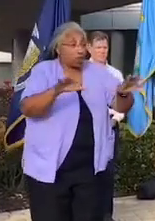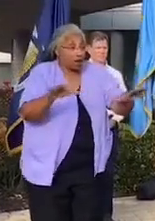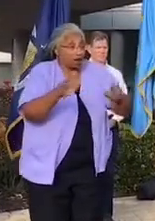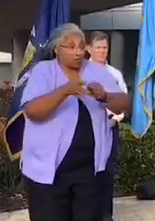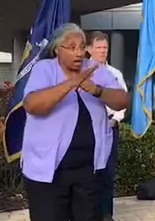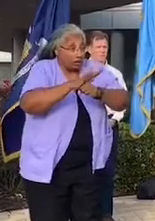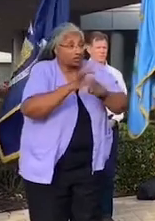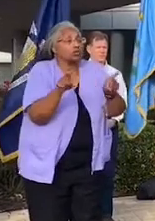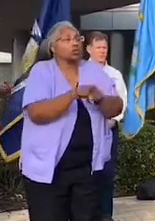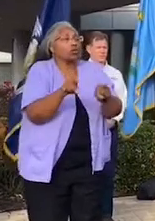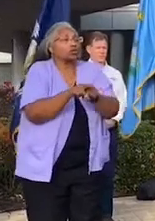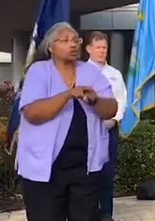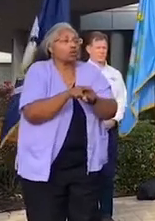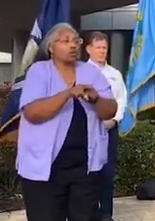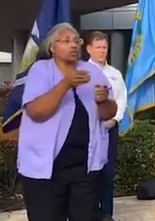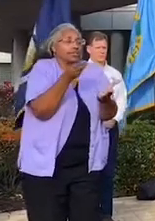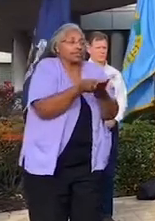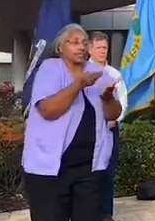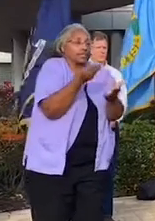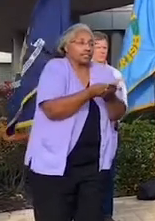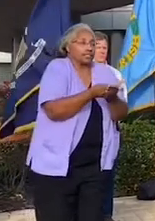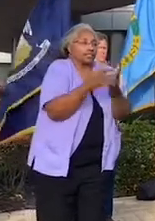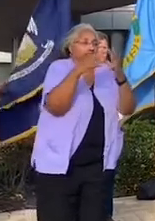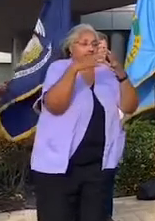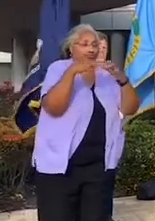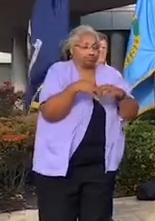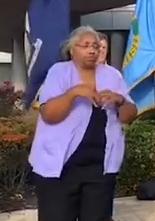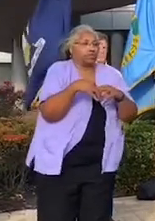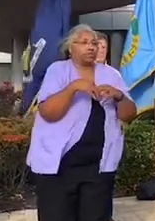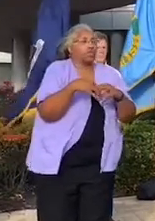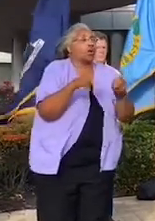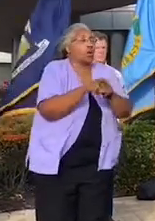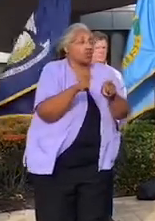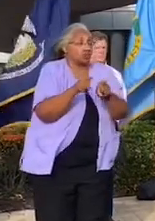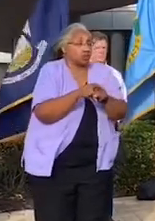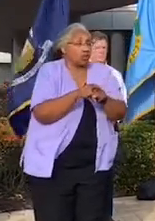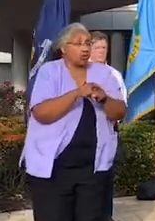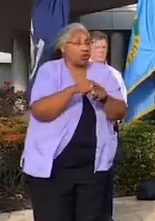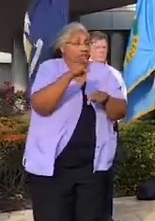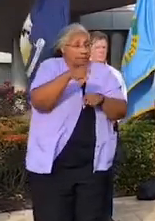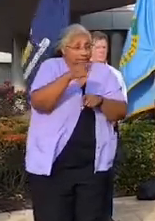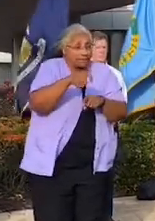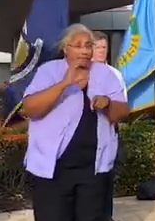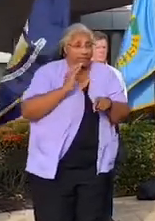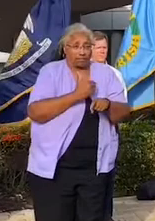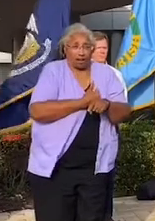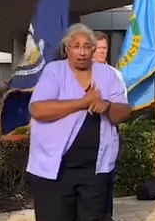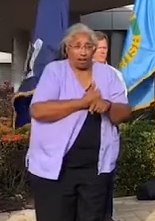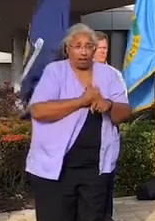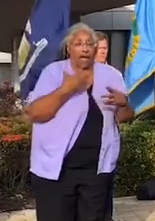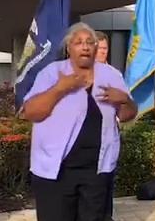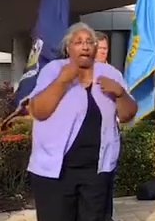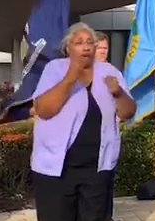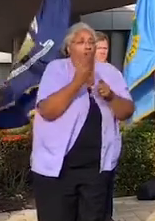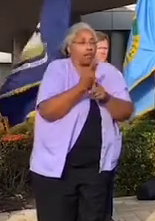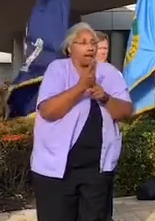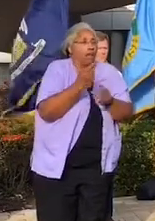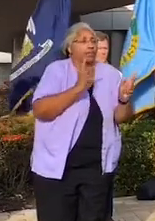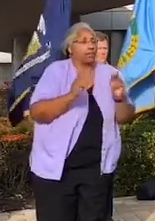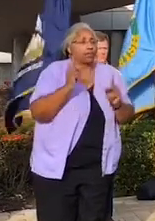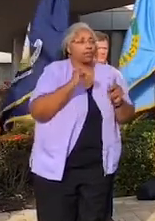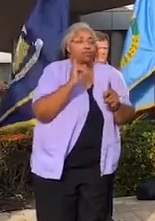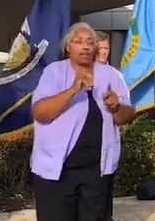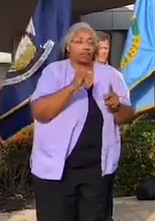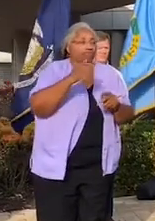the subsequent economic fallout. This also speaks to the needs of our healthcare professionals who are